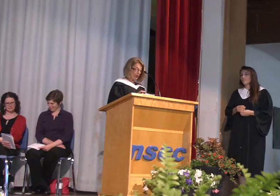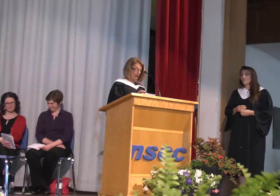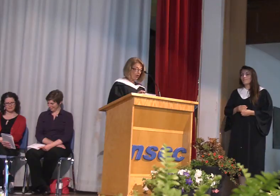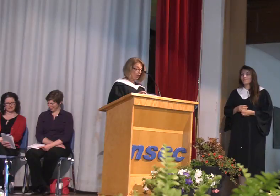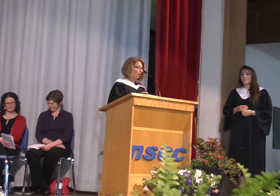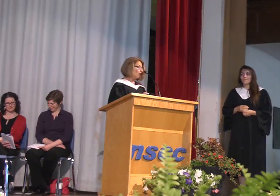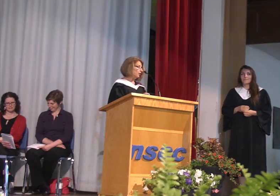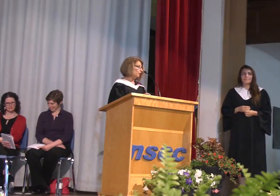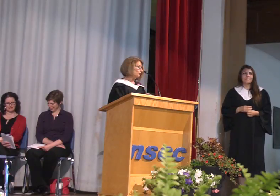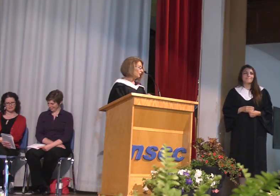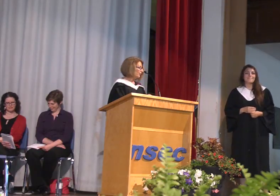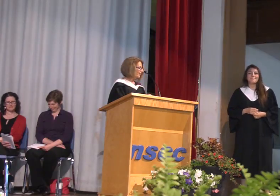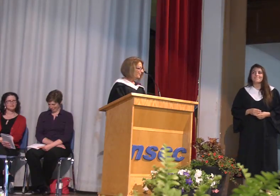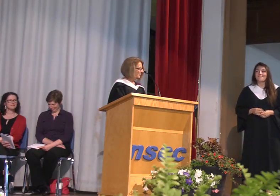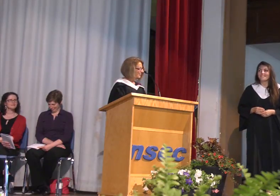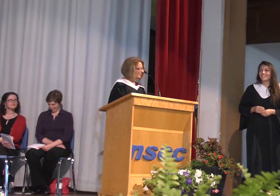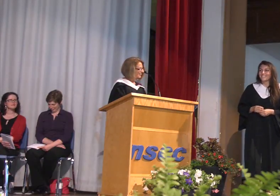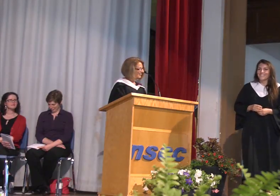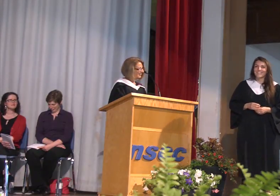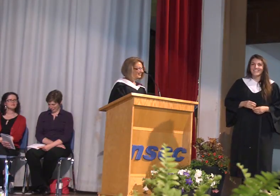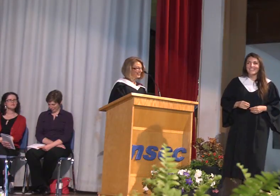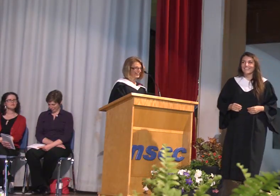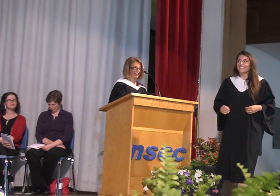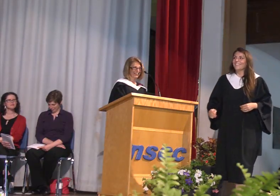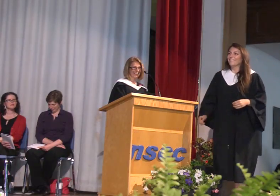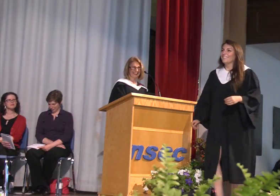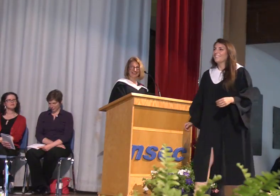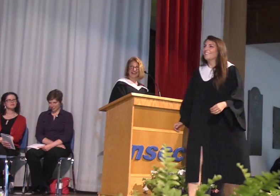Mercedes Penio Honors.